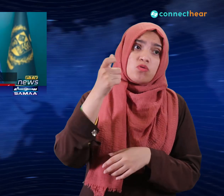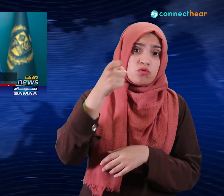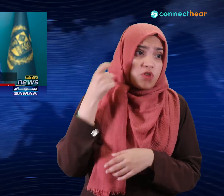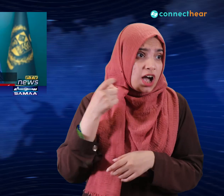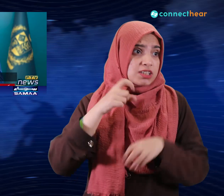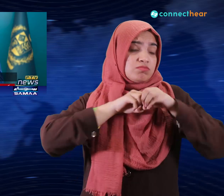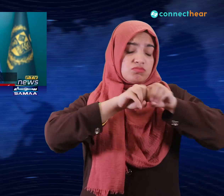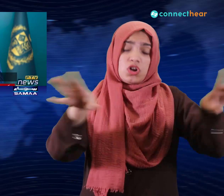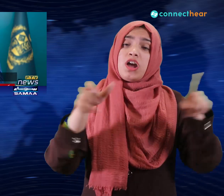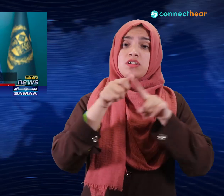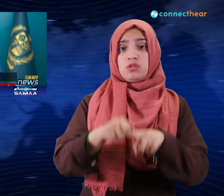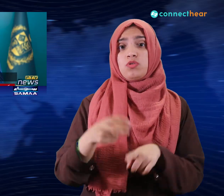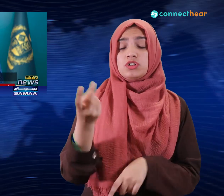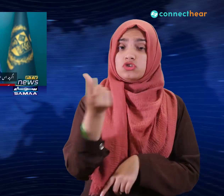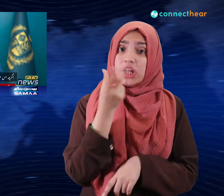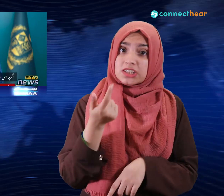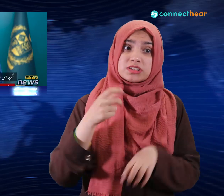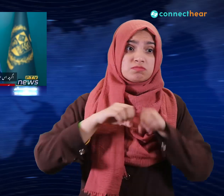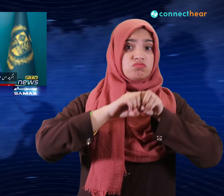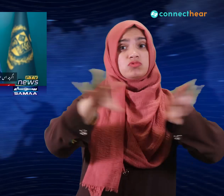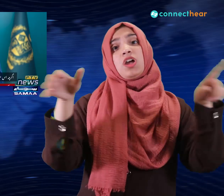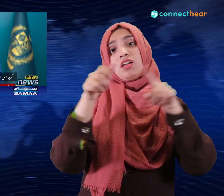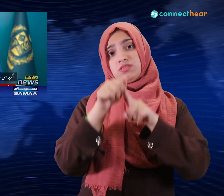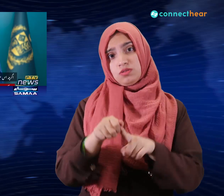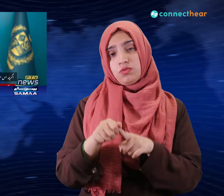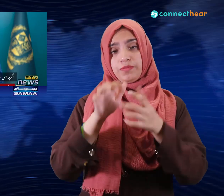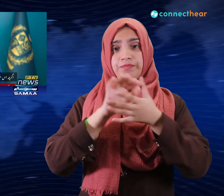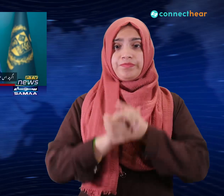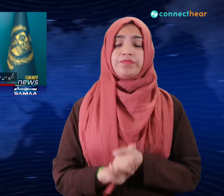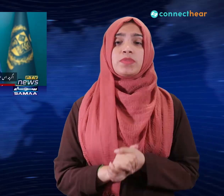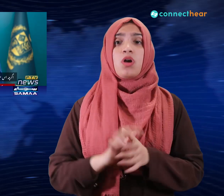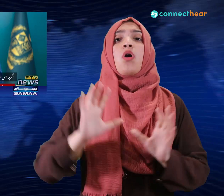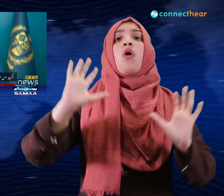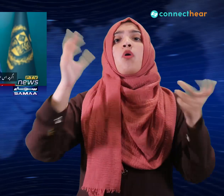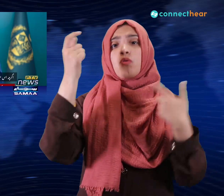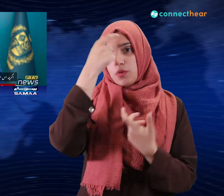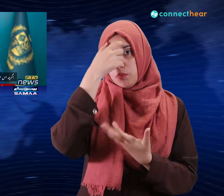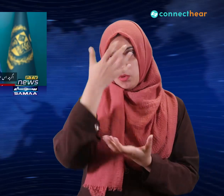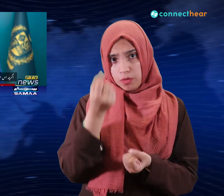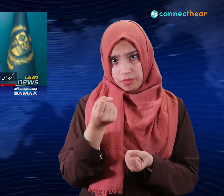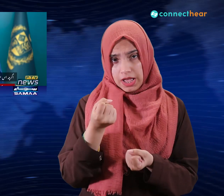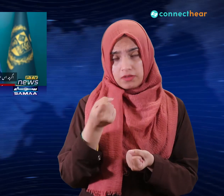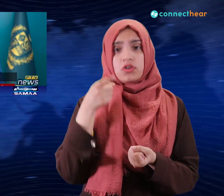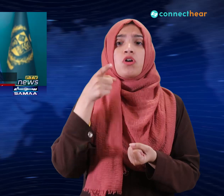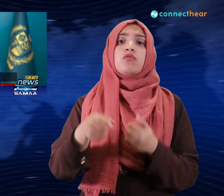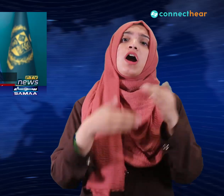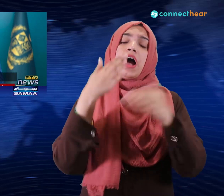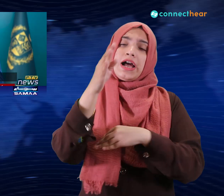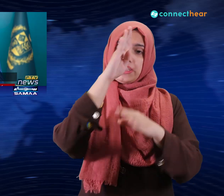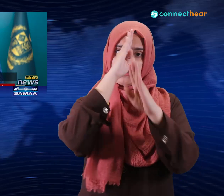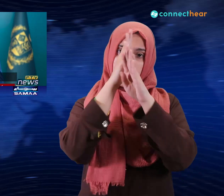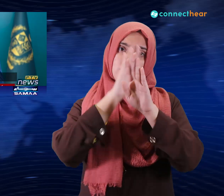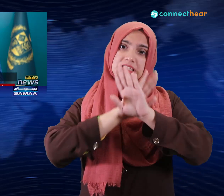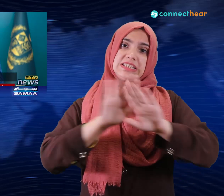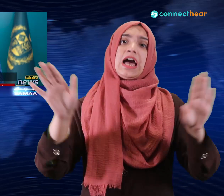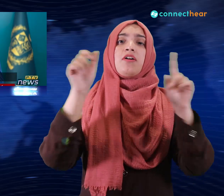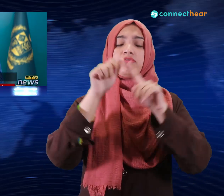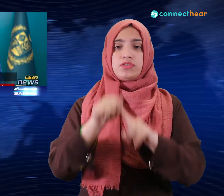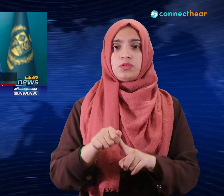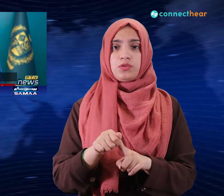distribution. While the support offered by some major nations is commendable, more needs to be